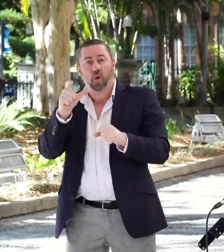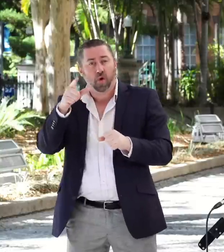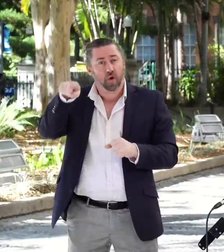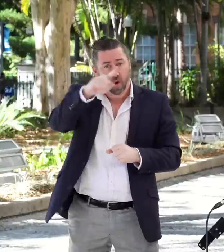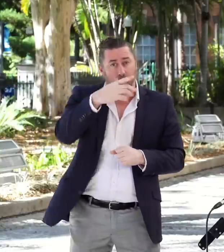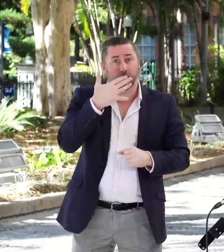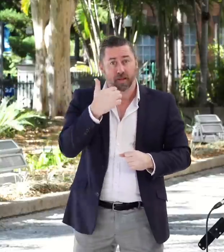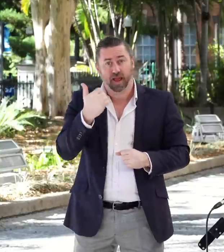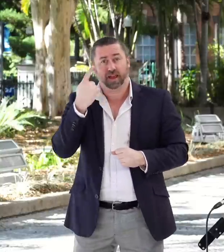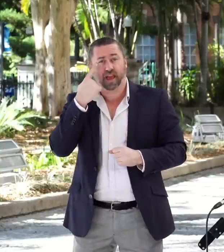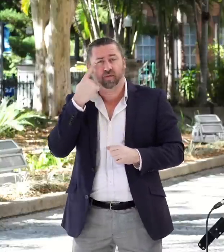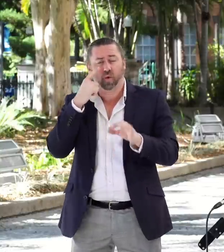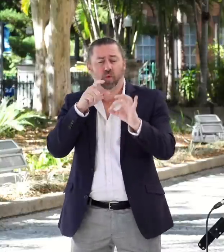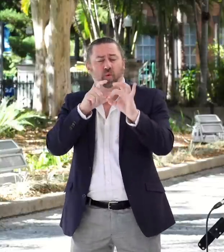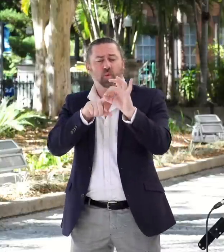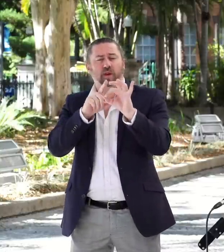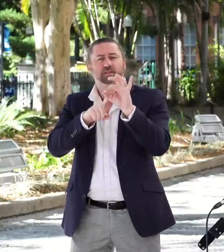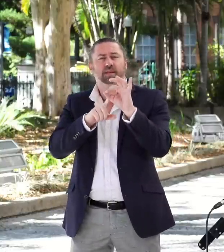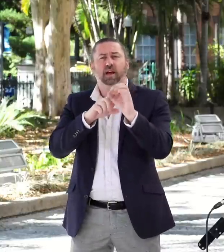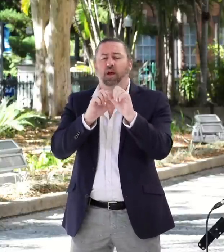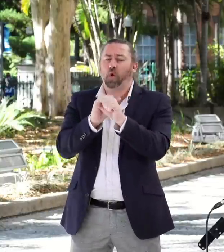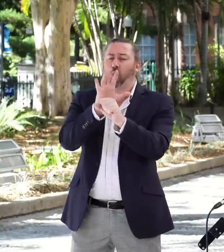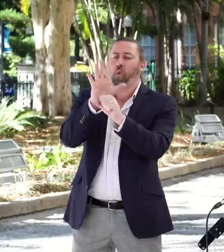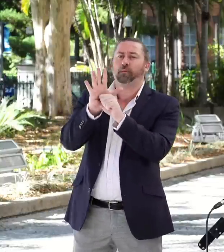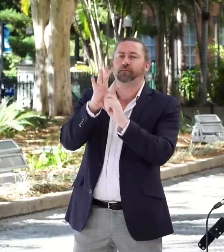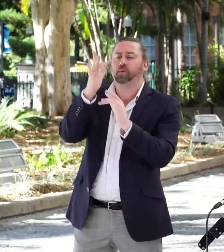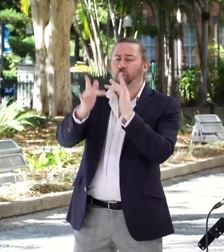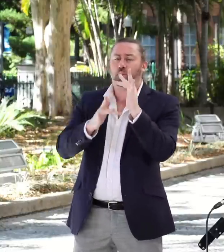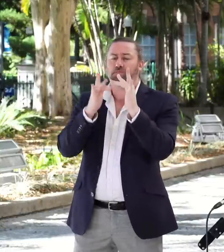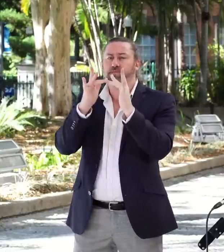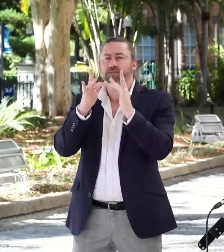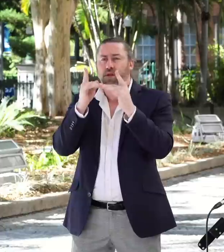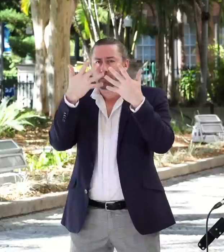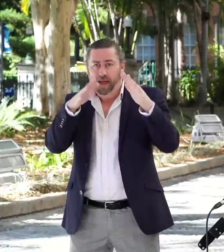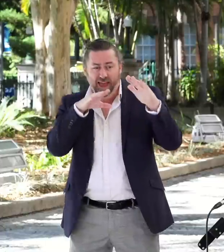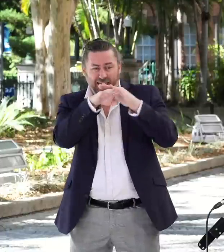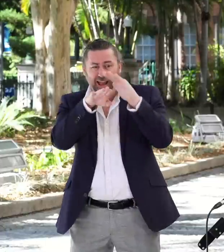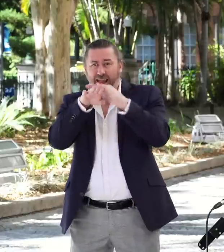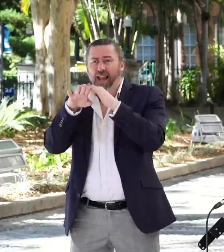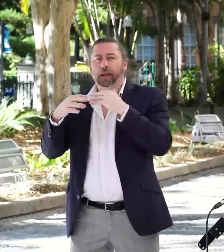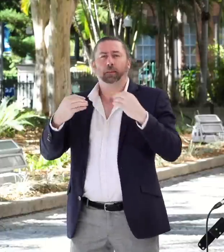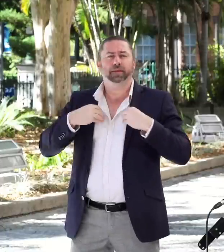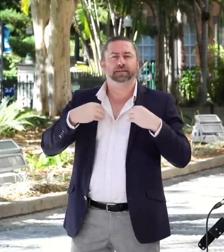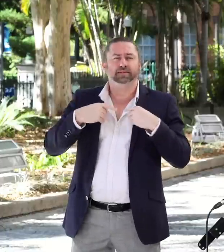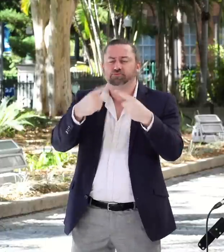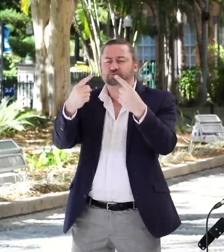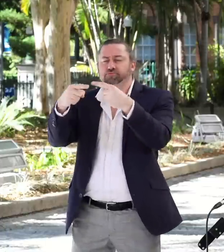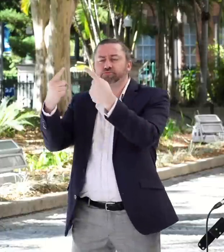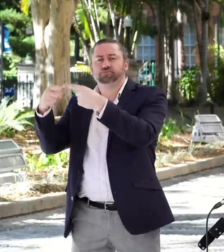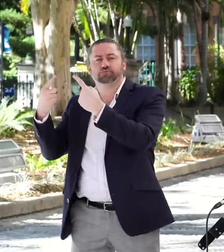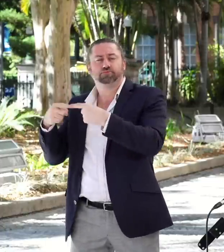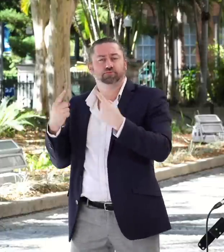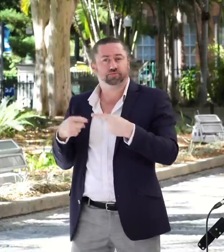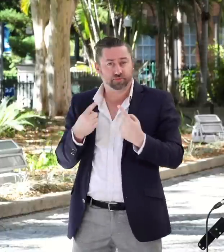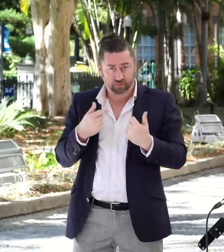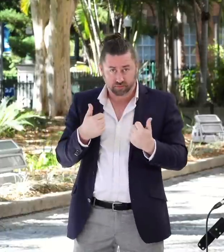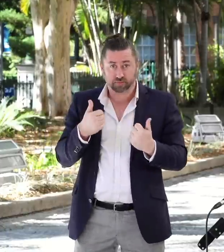checking the Queensland COVID websites for exposure sites. So if you've been to any of those exposure sites, you